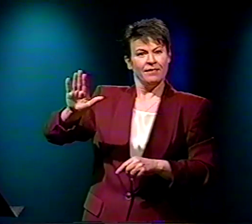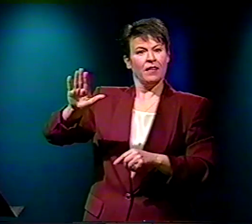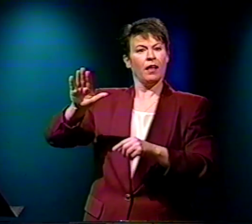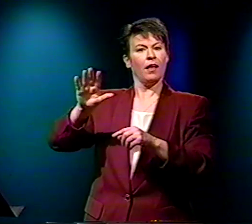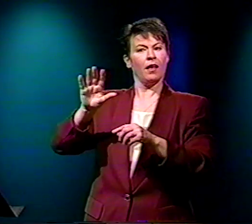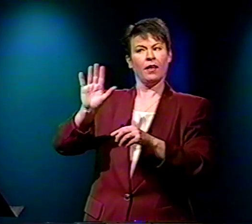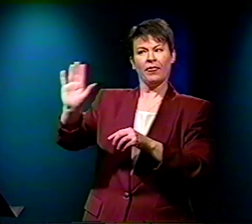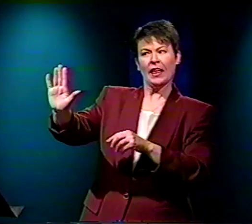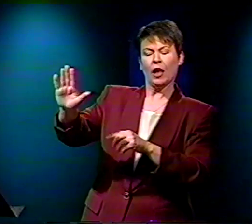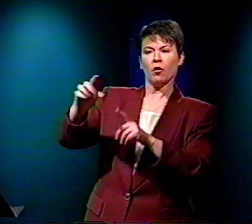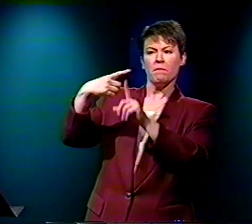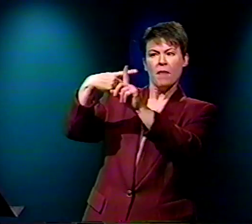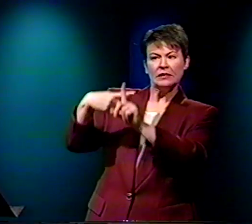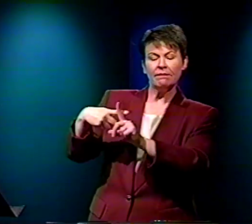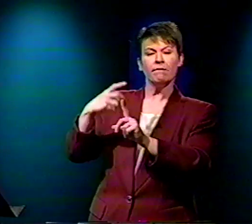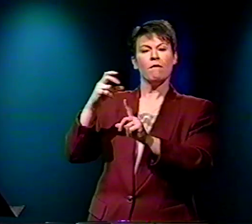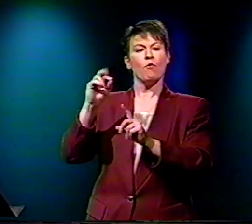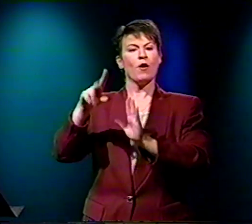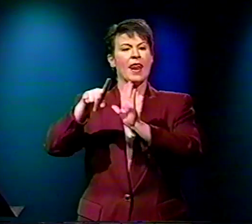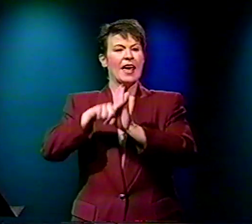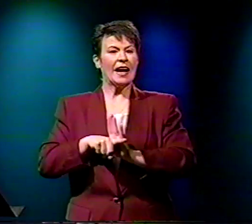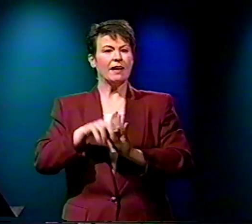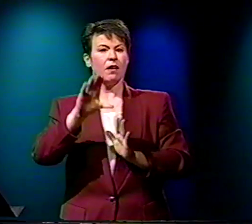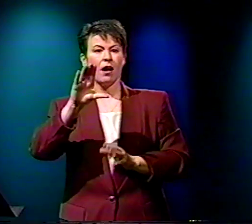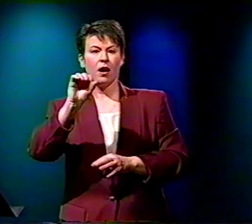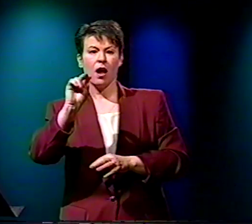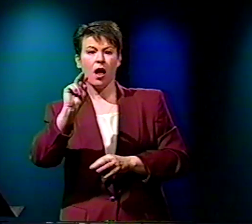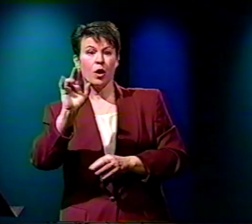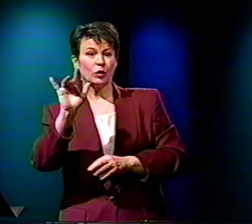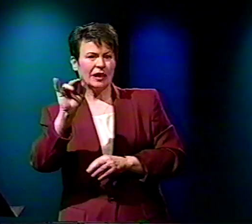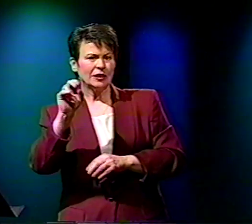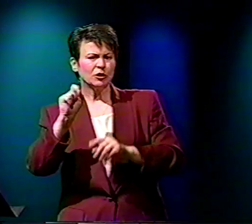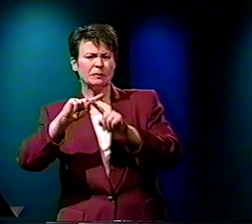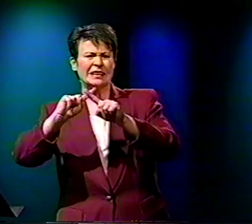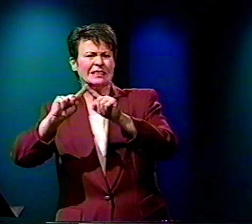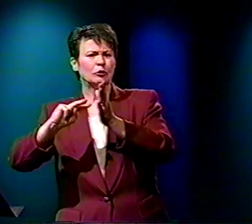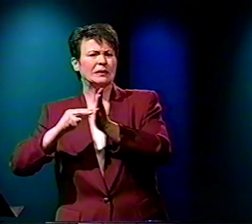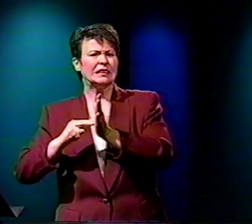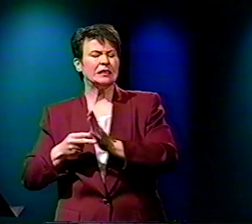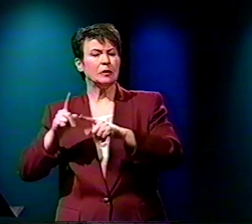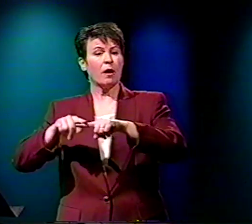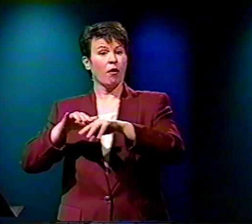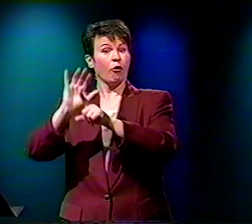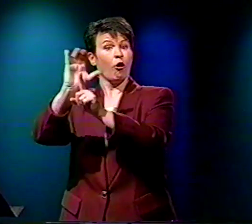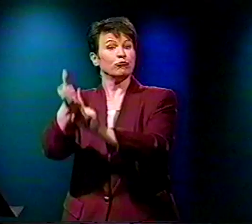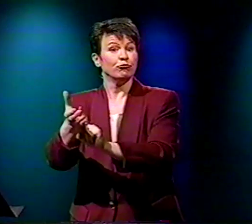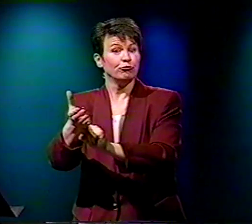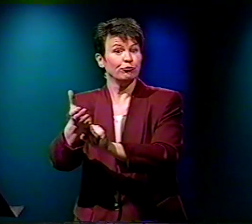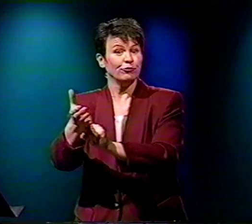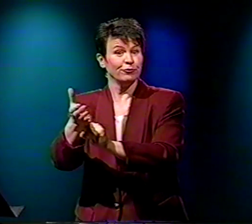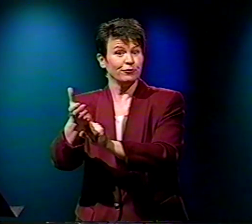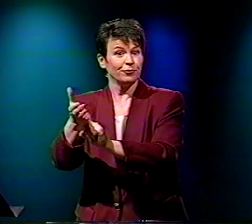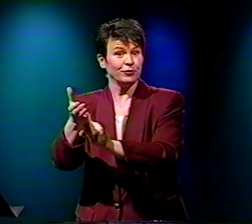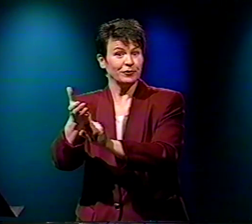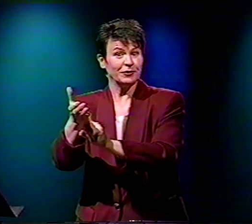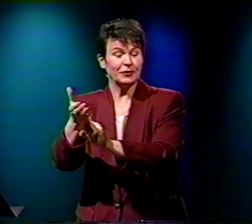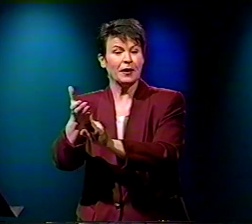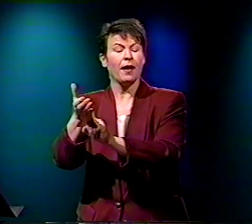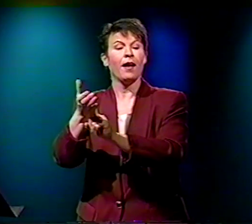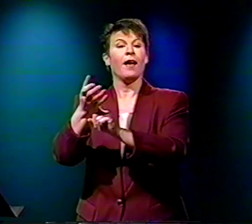oftentimes, the interpreters have forgotten the connotations behind those signs that are based on a